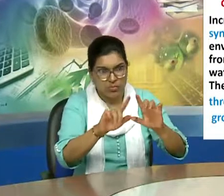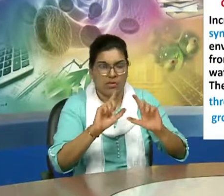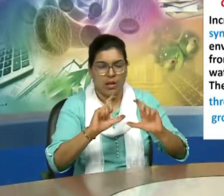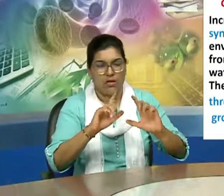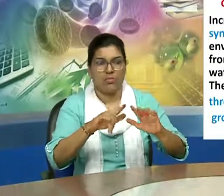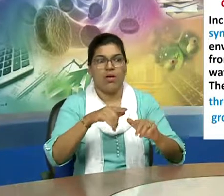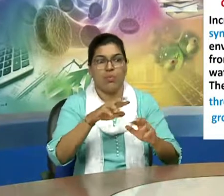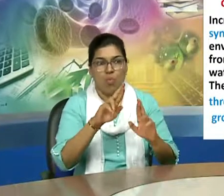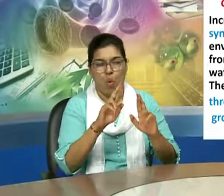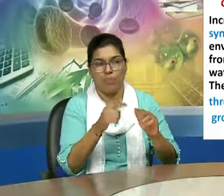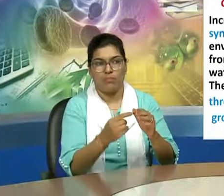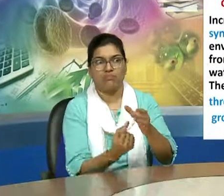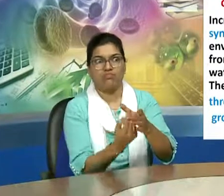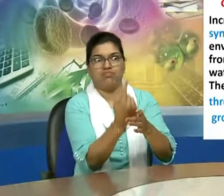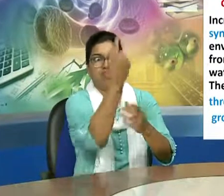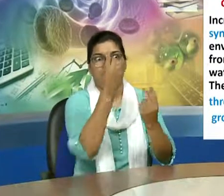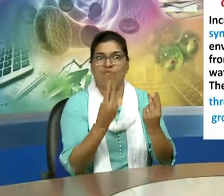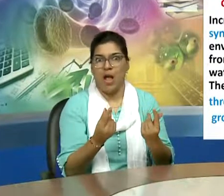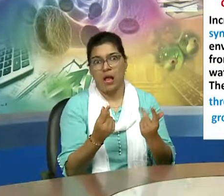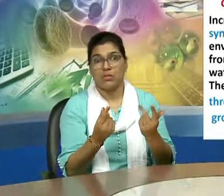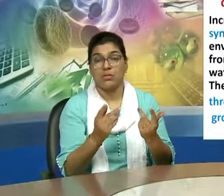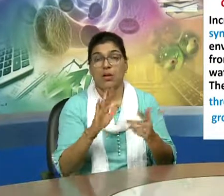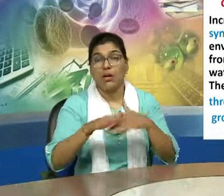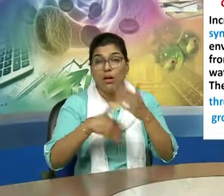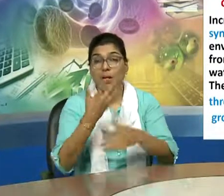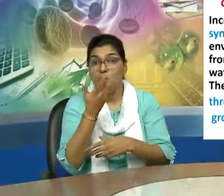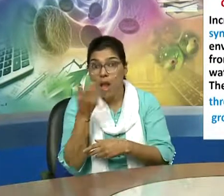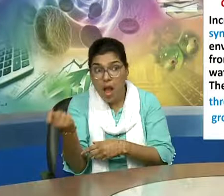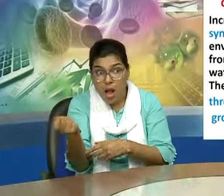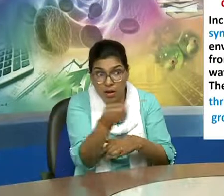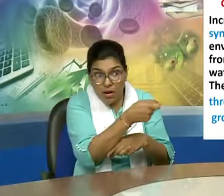pollute the ground level water.